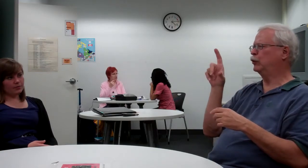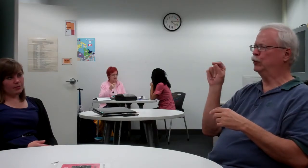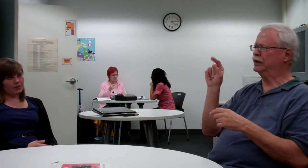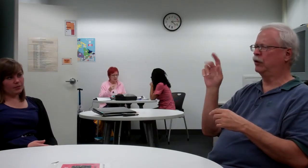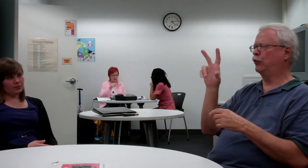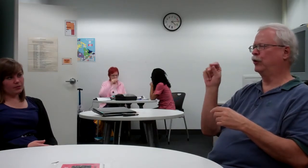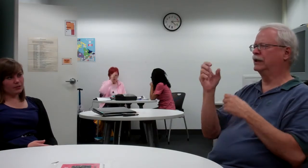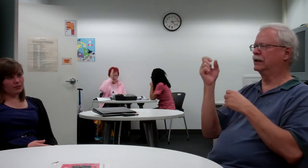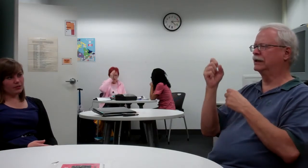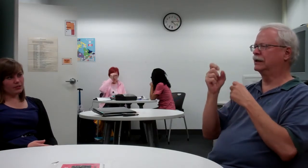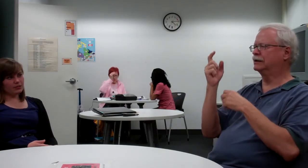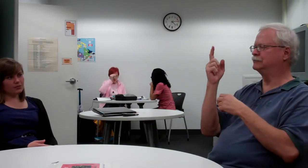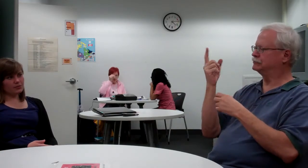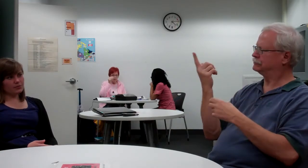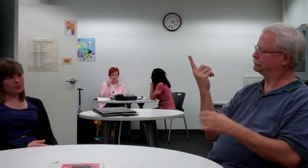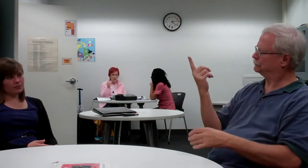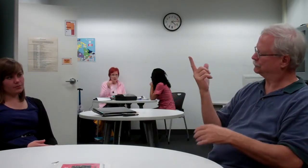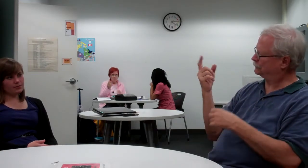maybe about 20, 30 years ago,